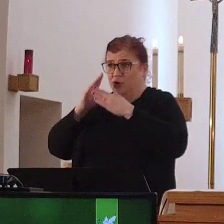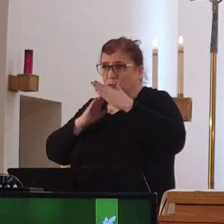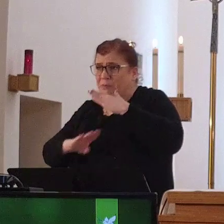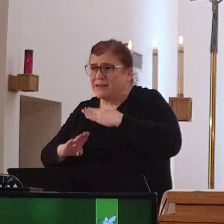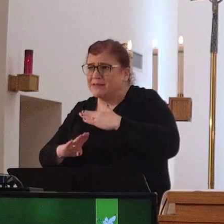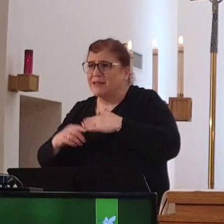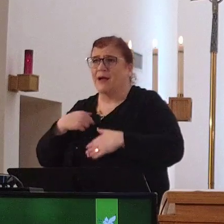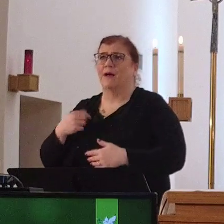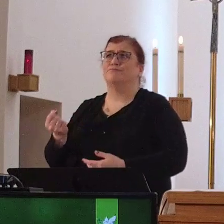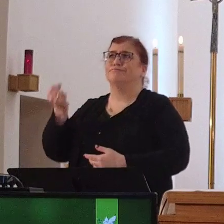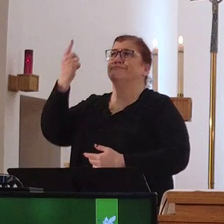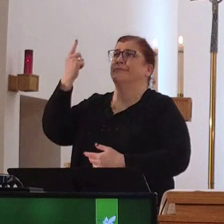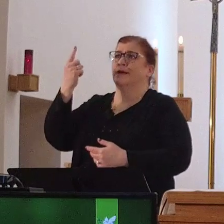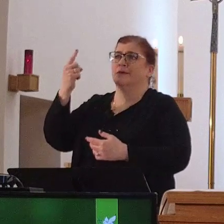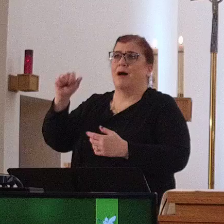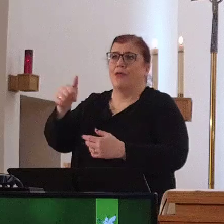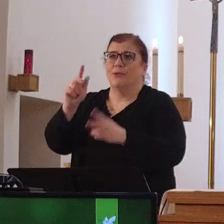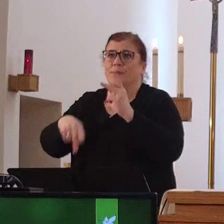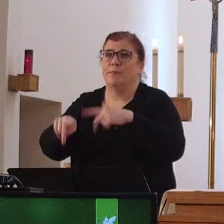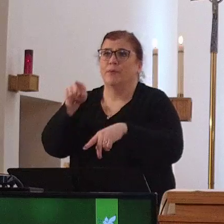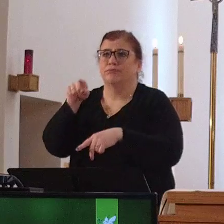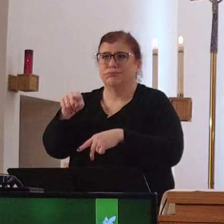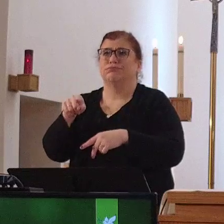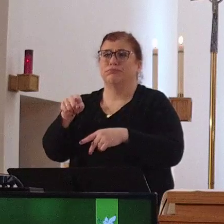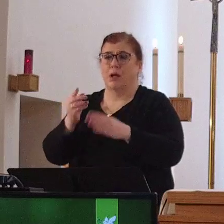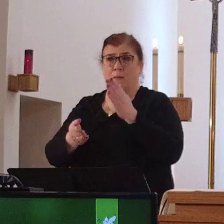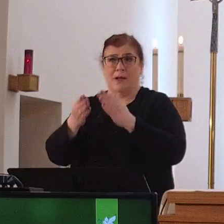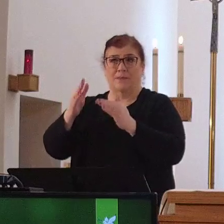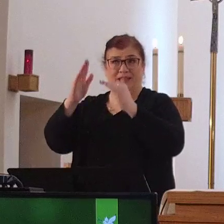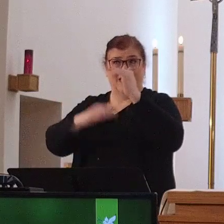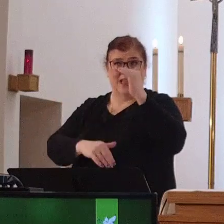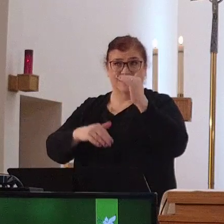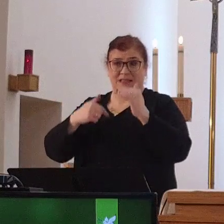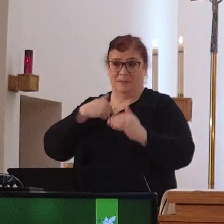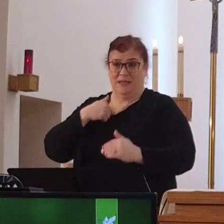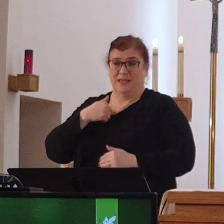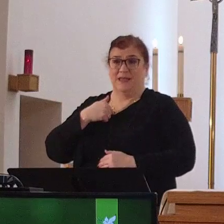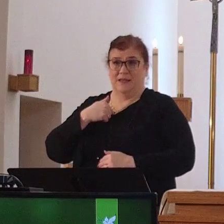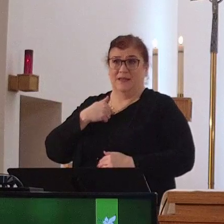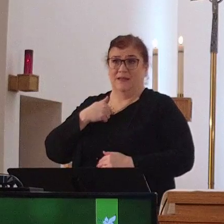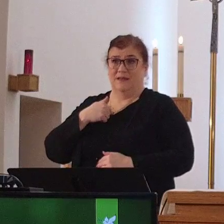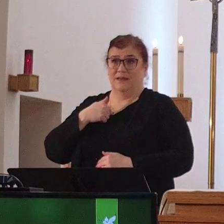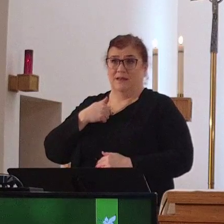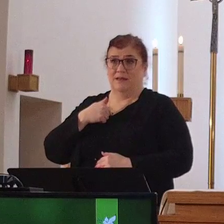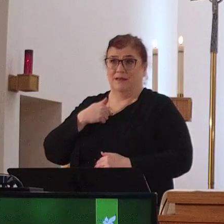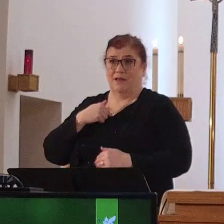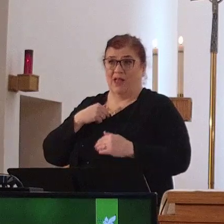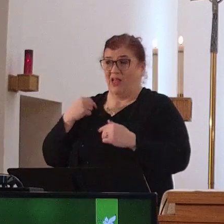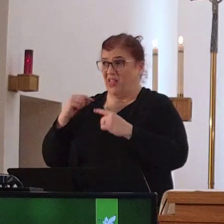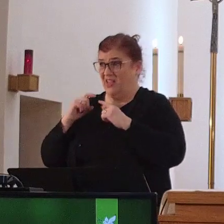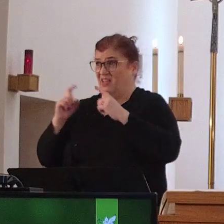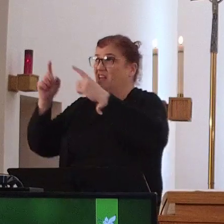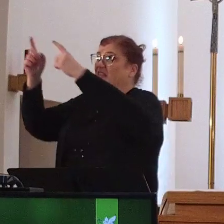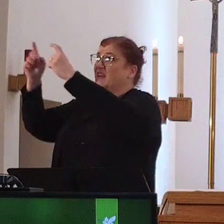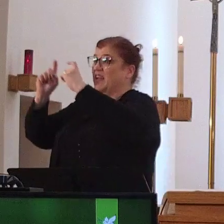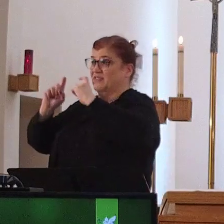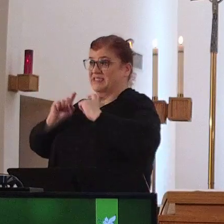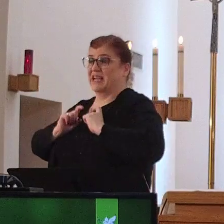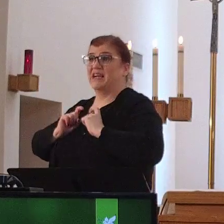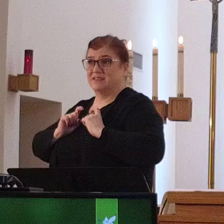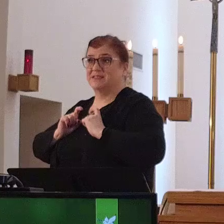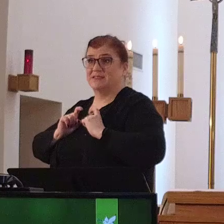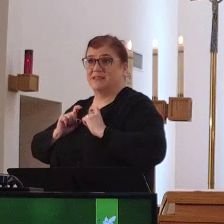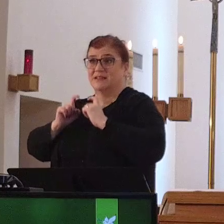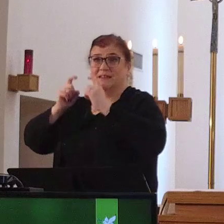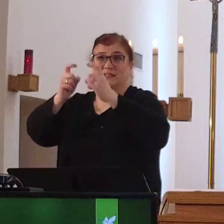I recognize in others that might be less than me the gifts that God has